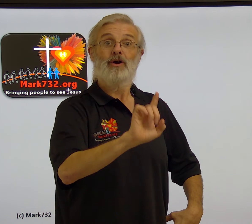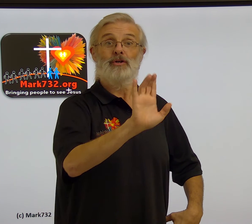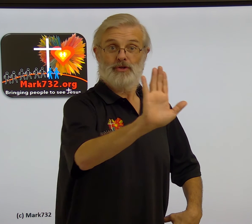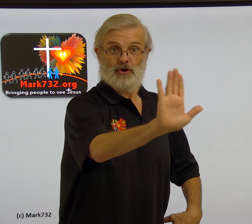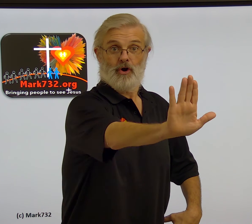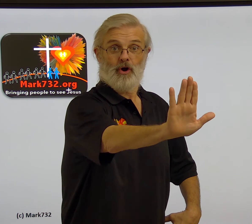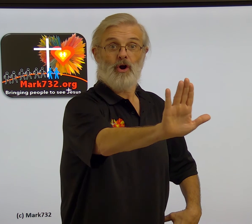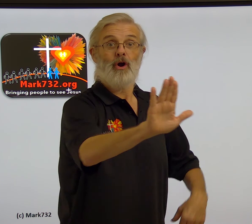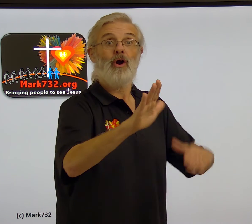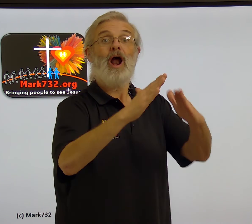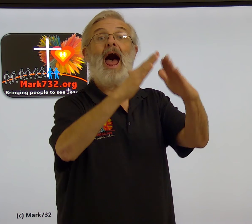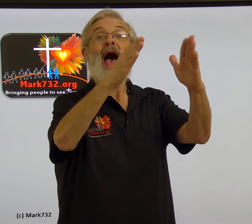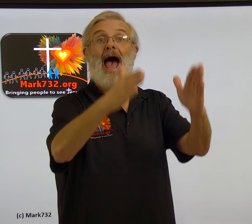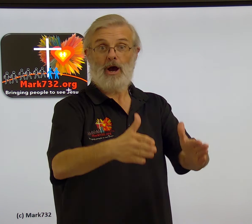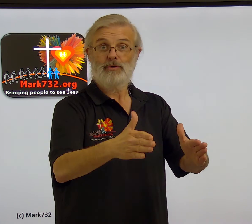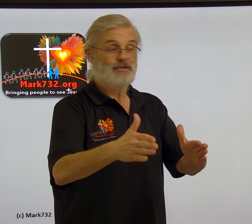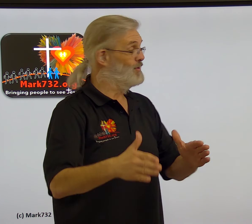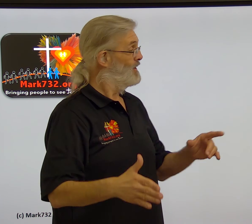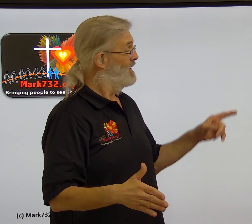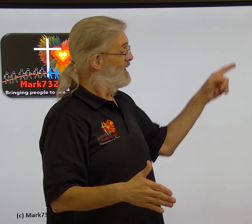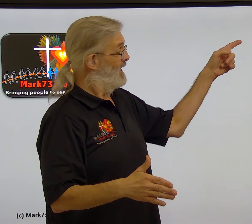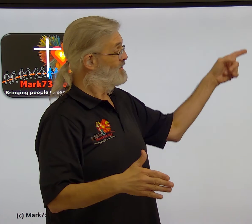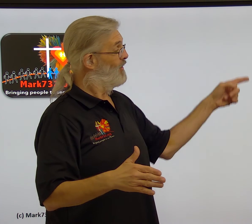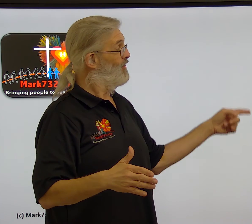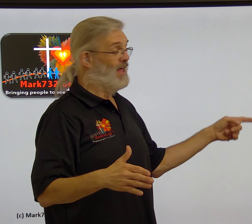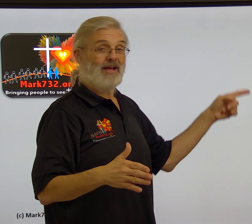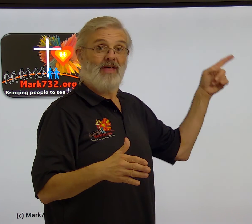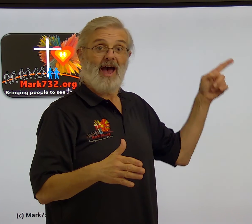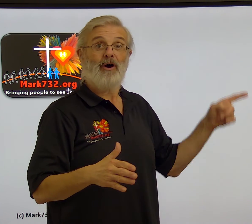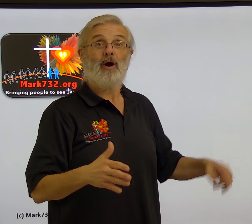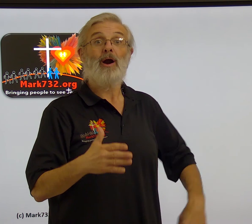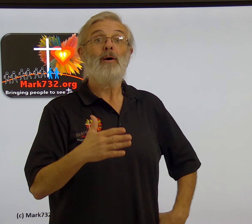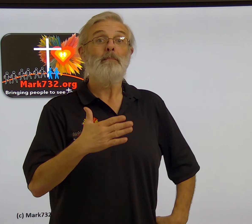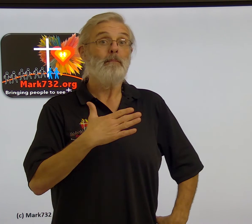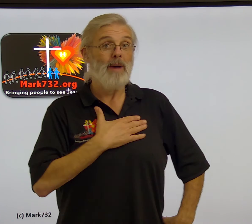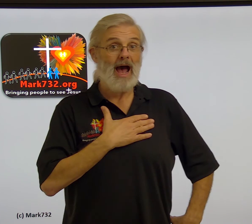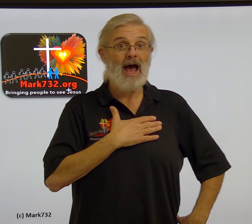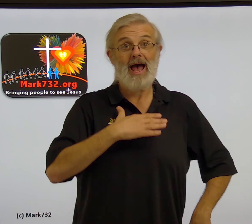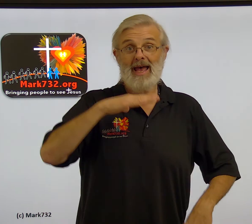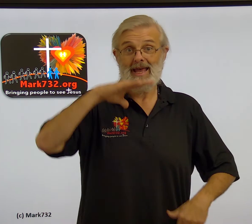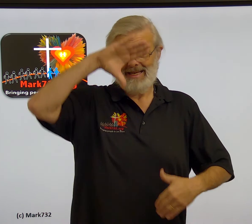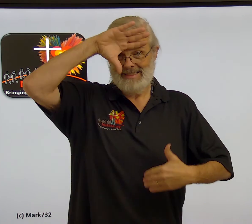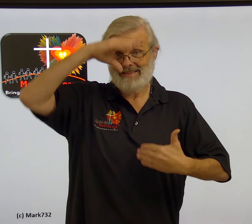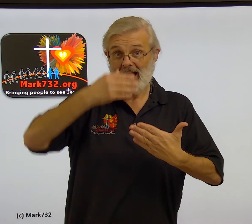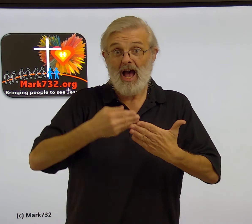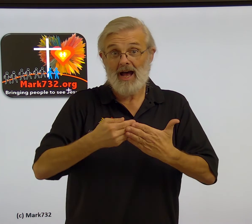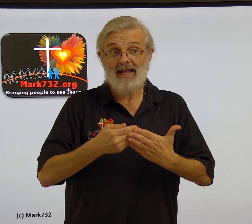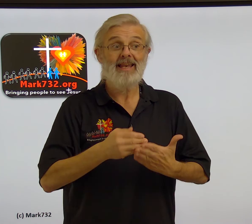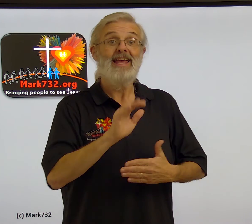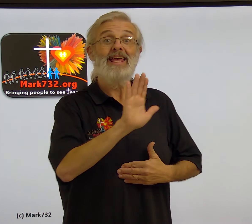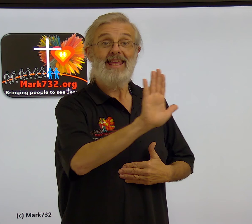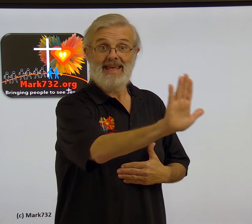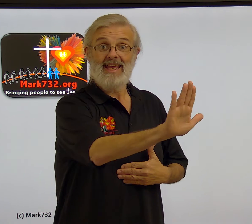To her house. And so think of that. Or my son, his